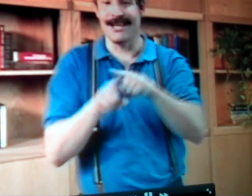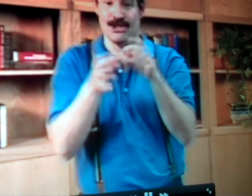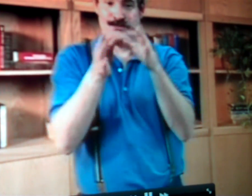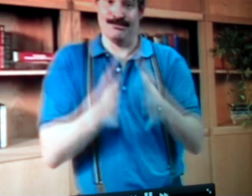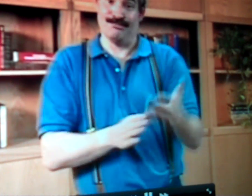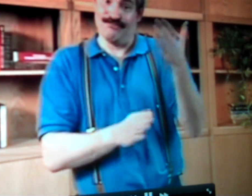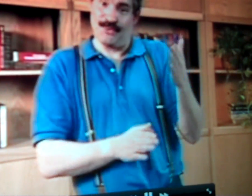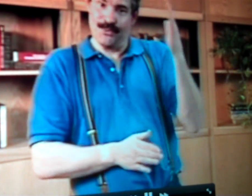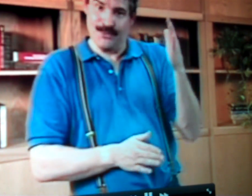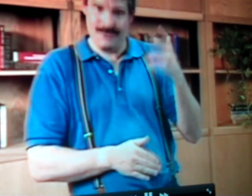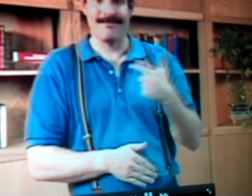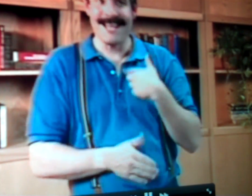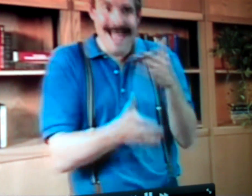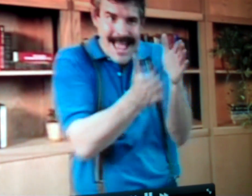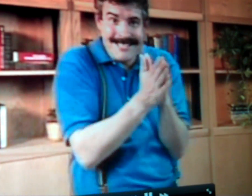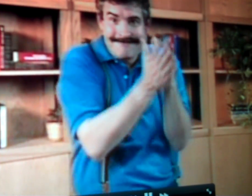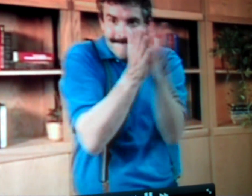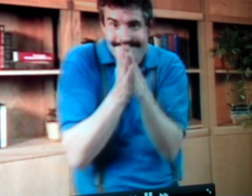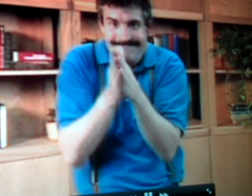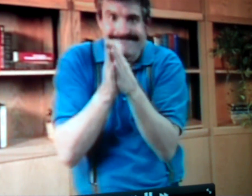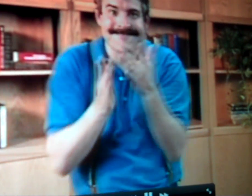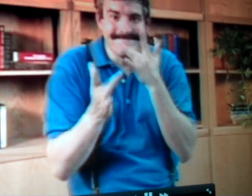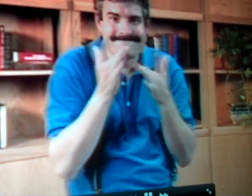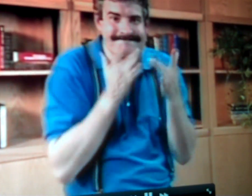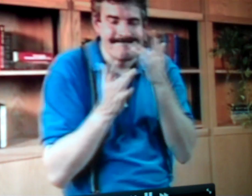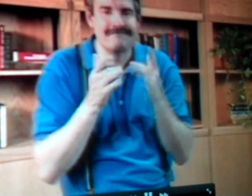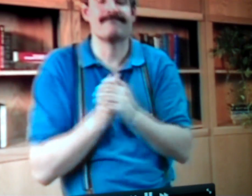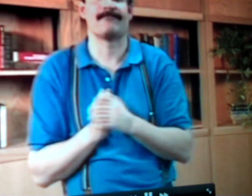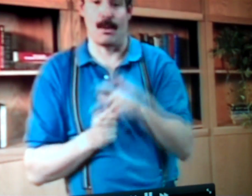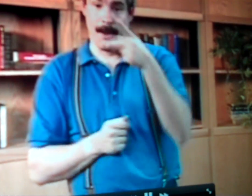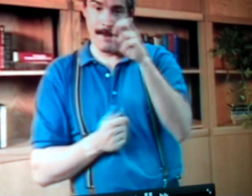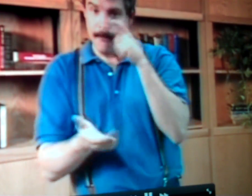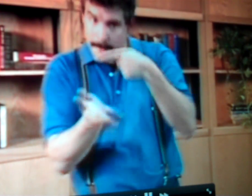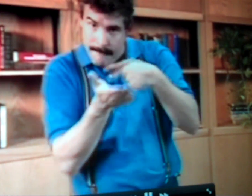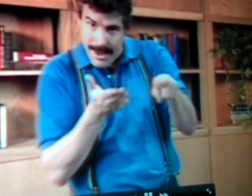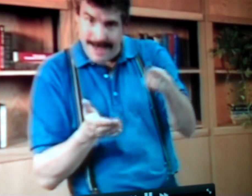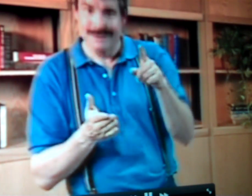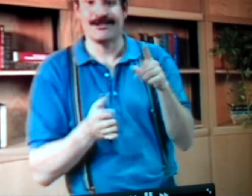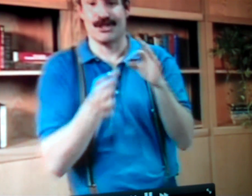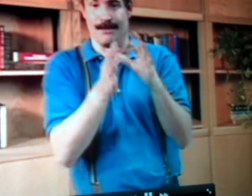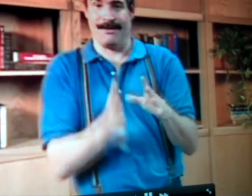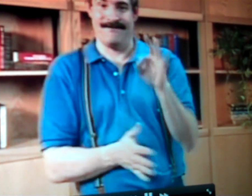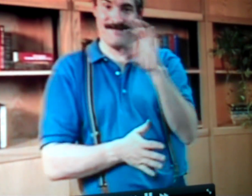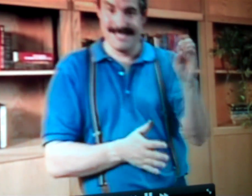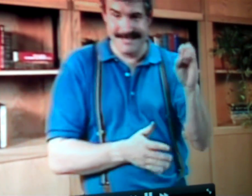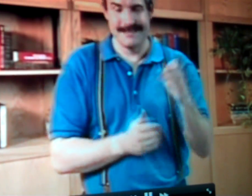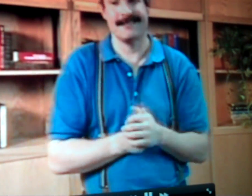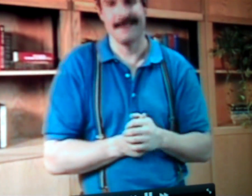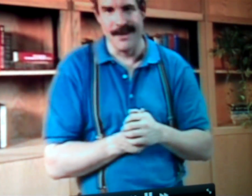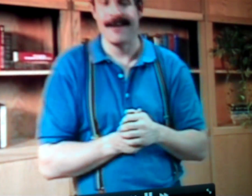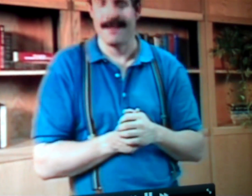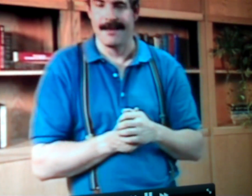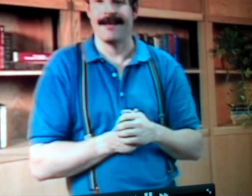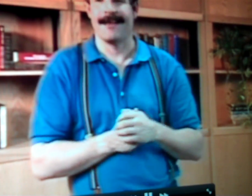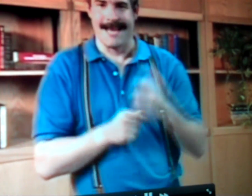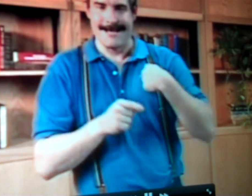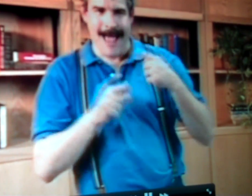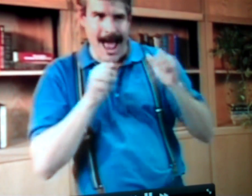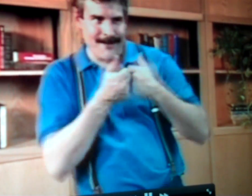an interpreter, and I would often ask people, but it was really hard to find. And Penn State wasn't